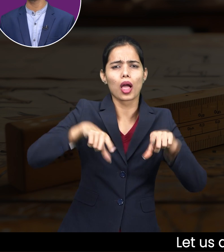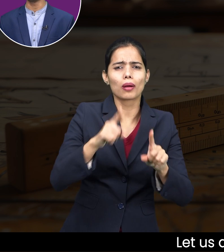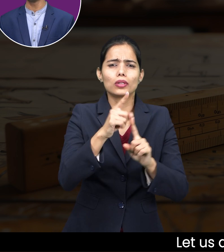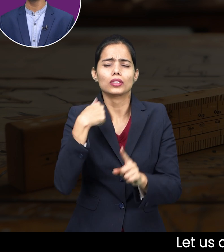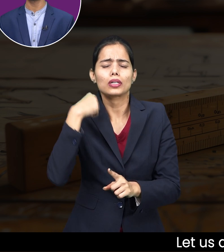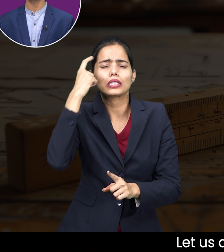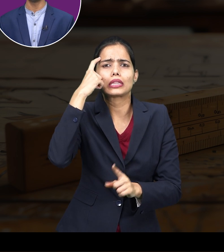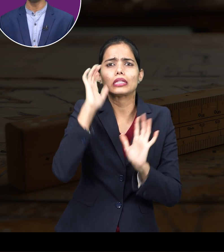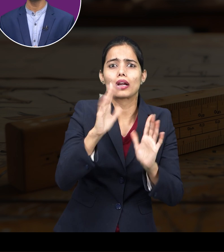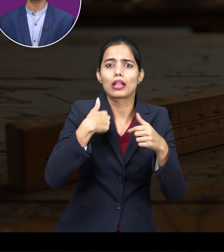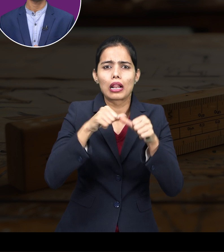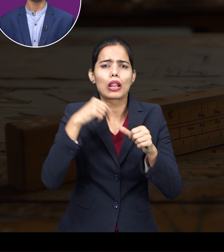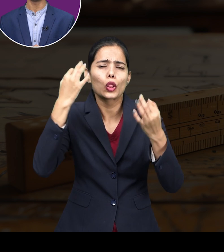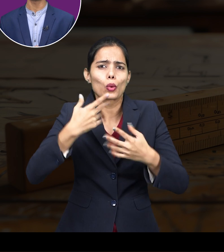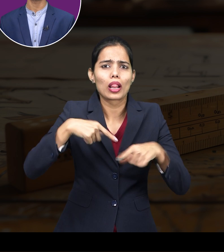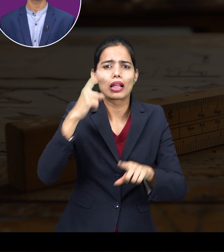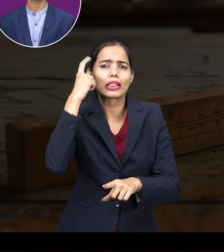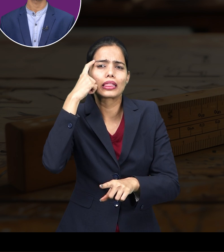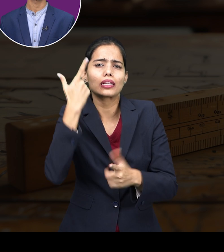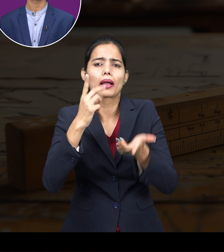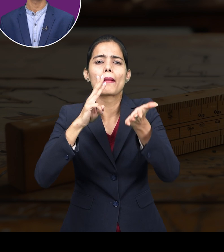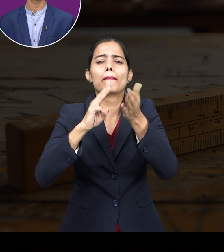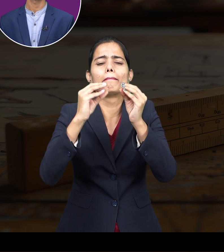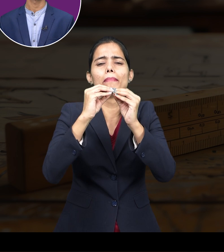Let us assume that it is B milliliter.